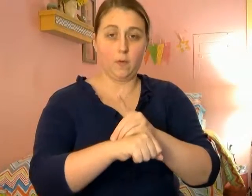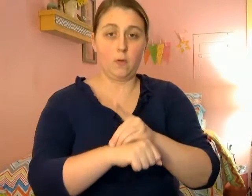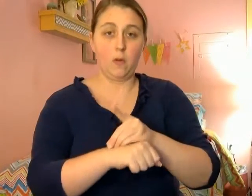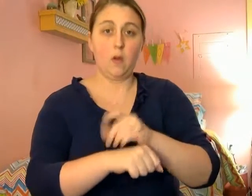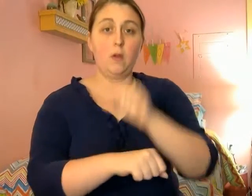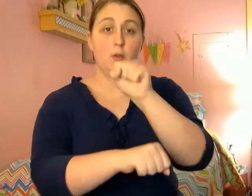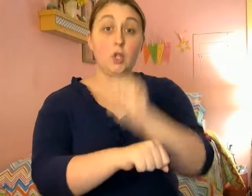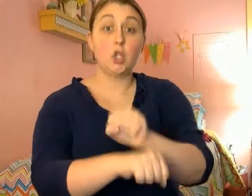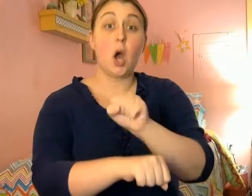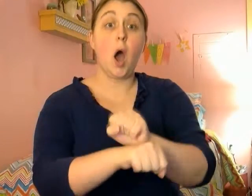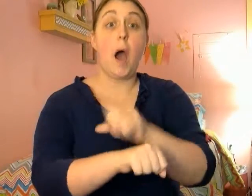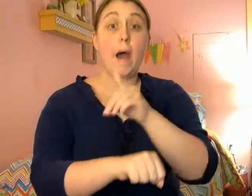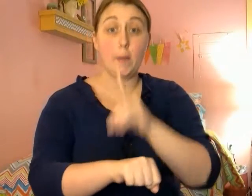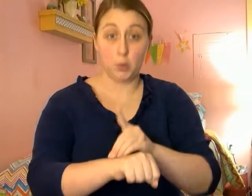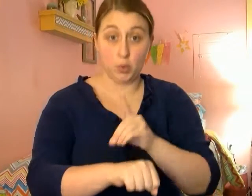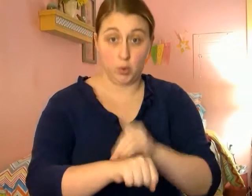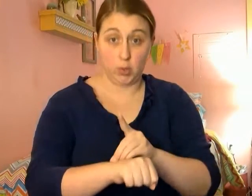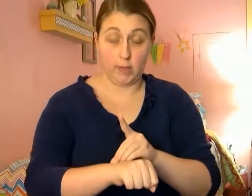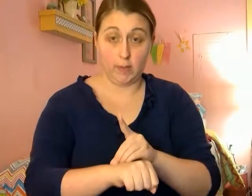Job duties. Okay?